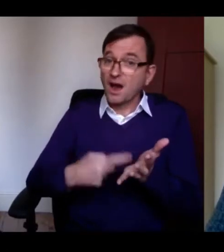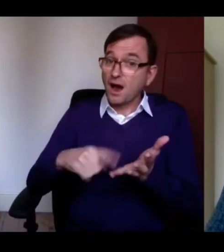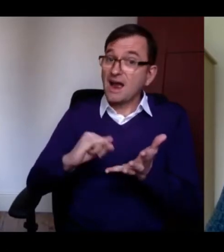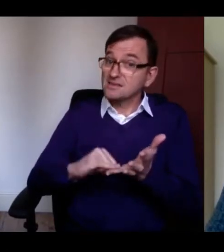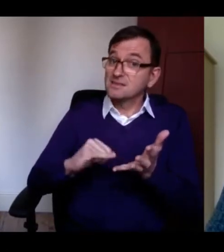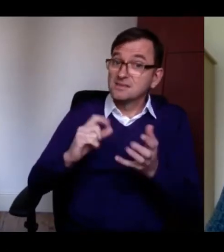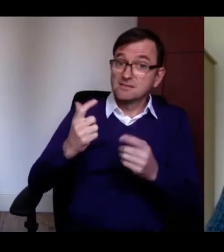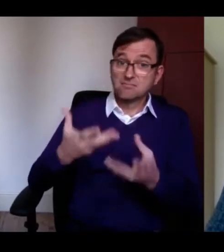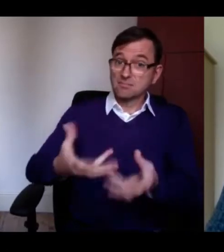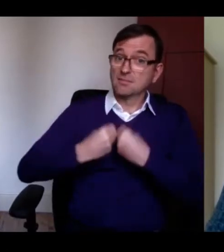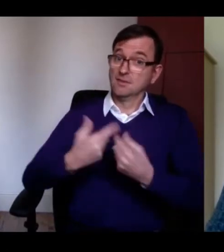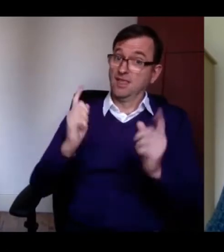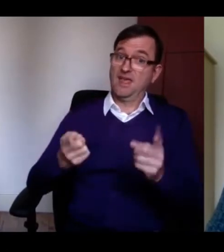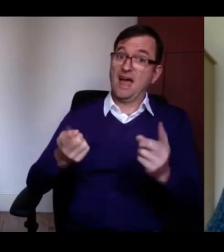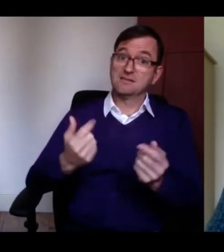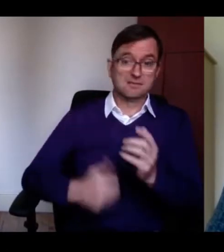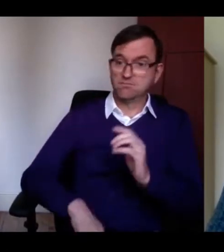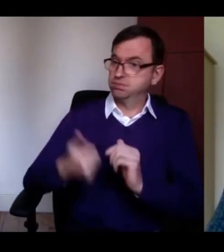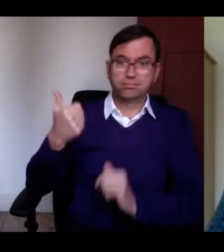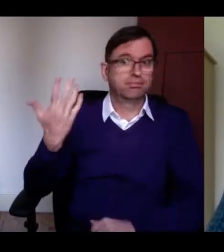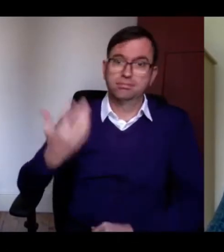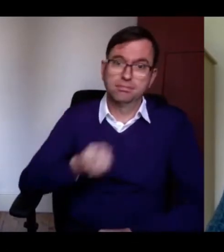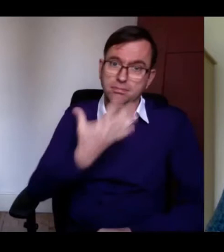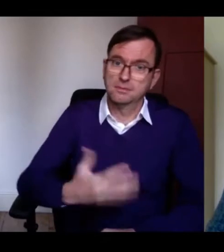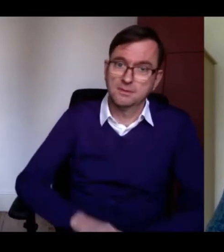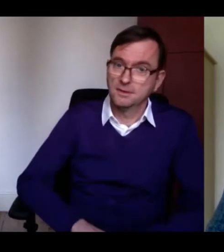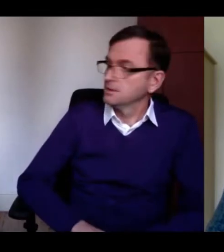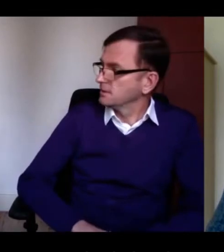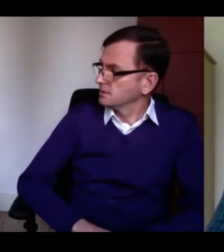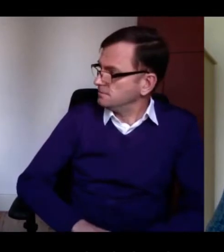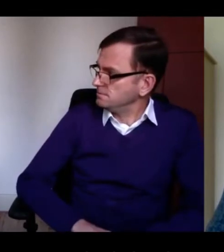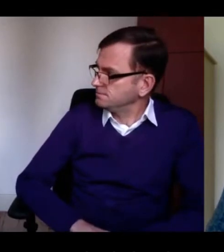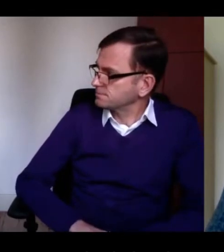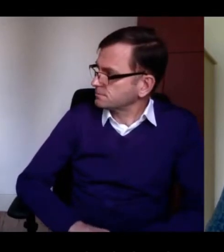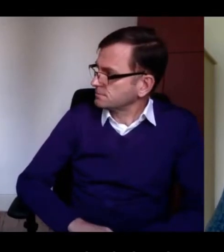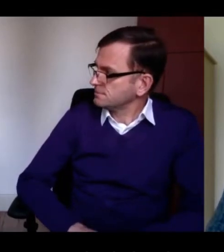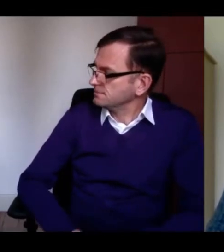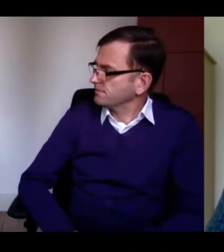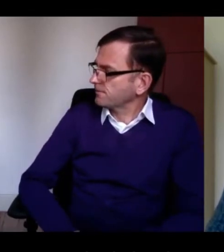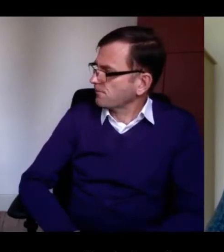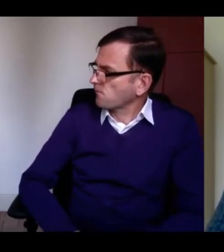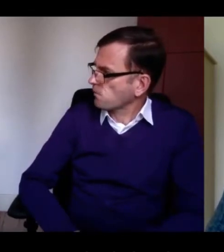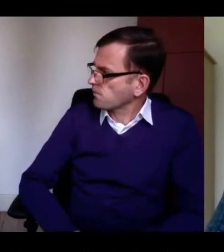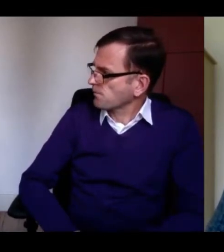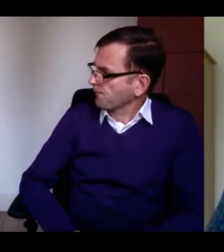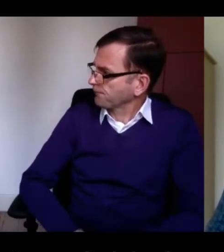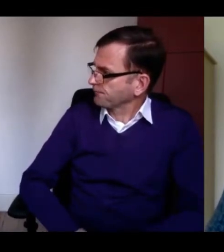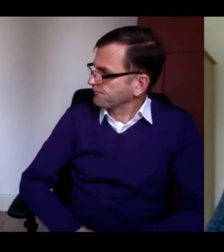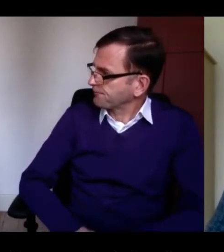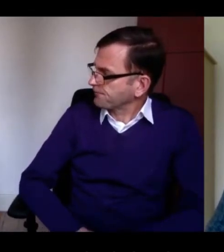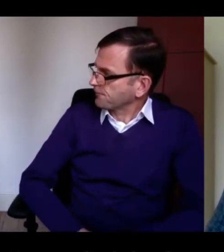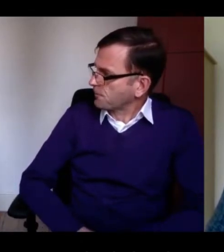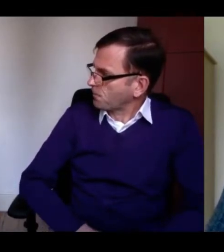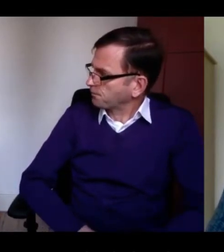VI gives me that. Yeah, that's really powerful, because it obviously preserves the importance of